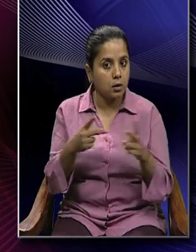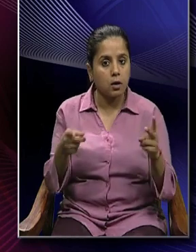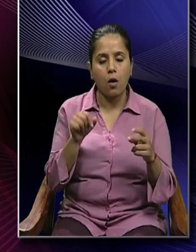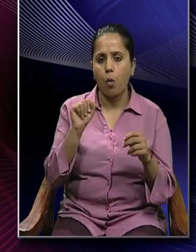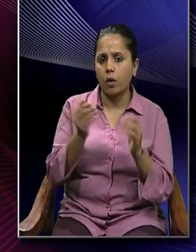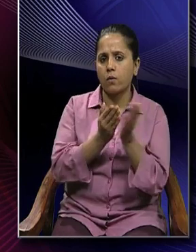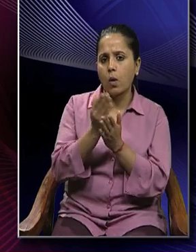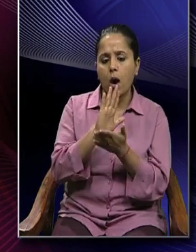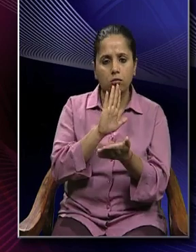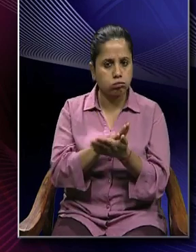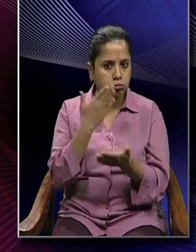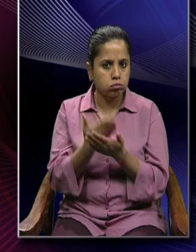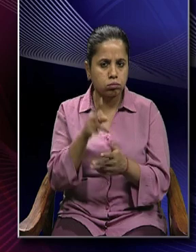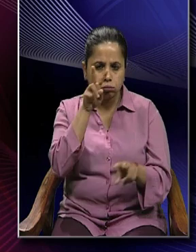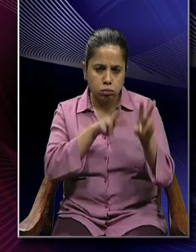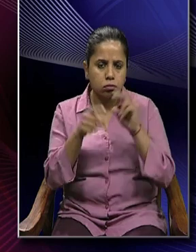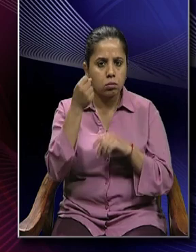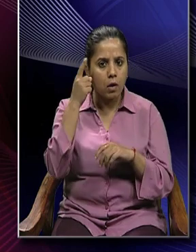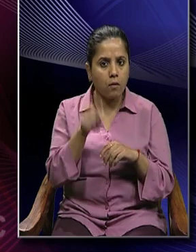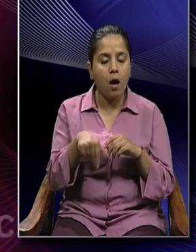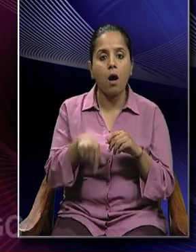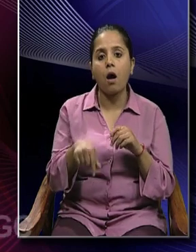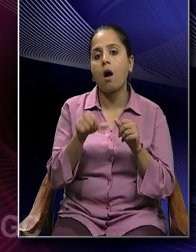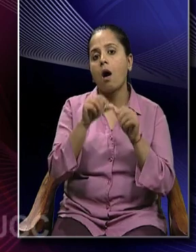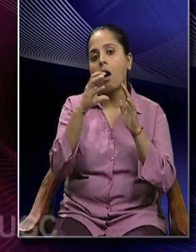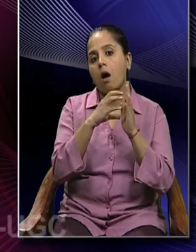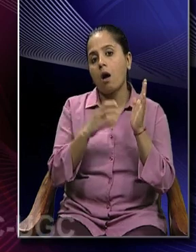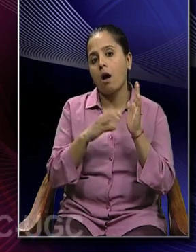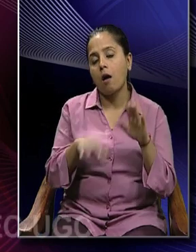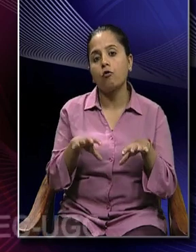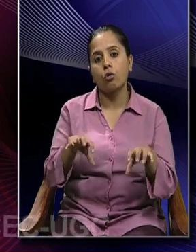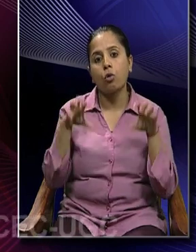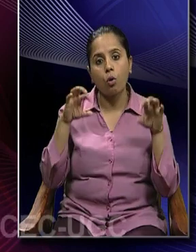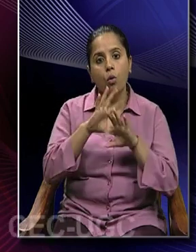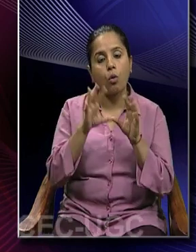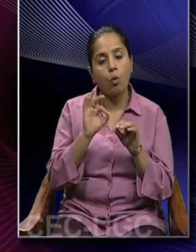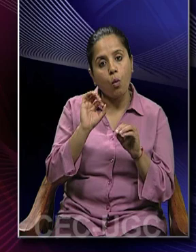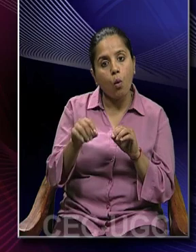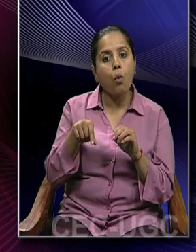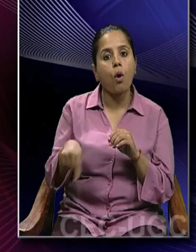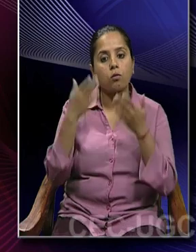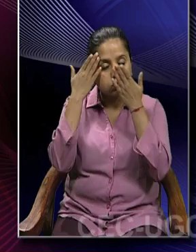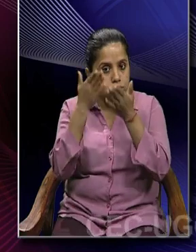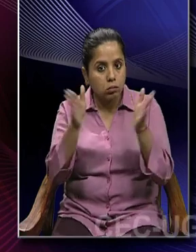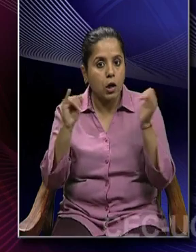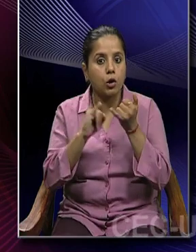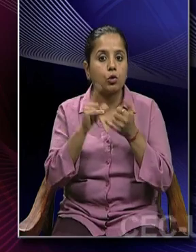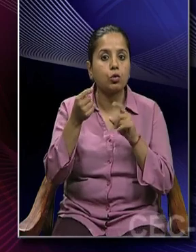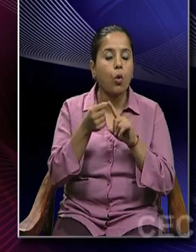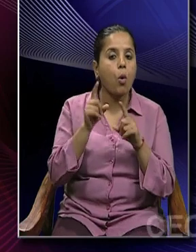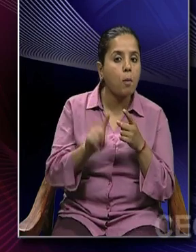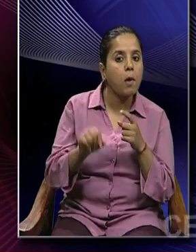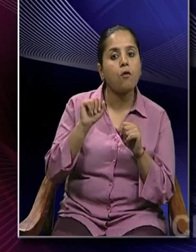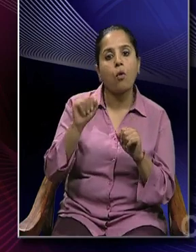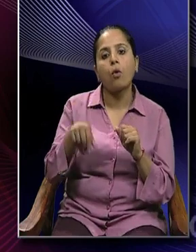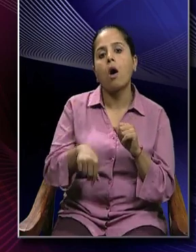way interpreted the various articles which are there in the constitution. They have in a way widened the scope of these